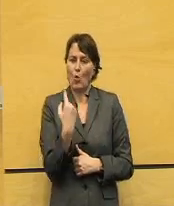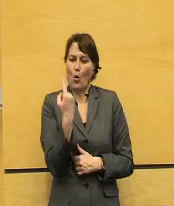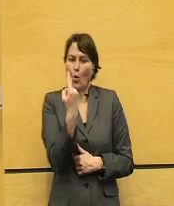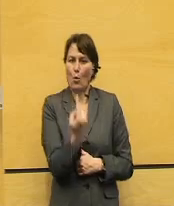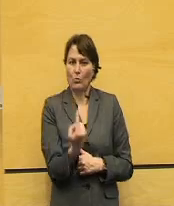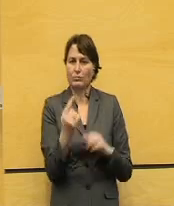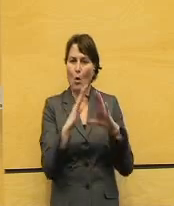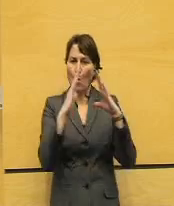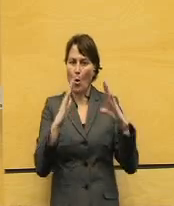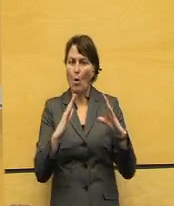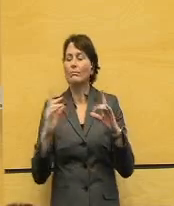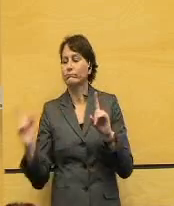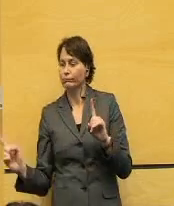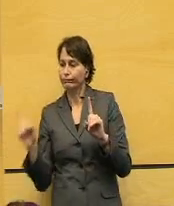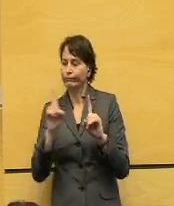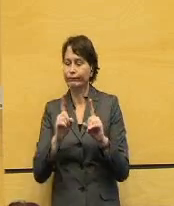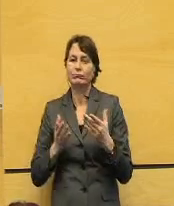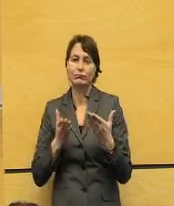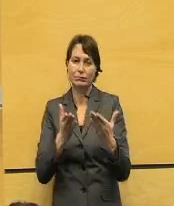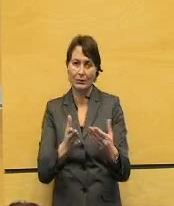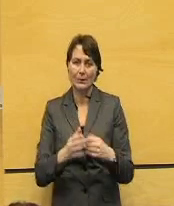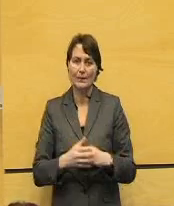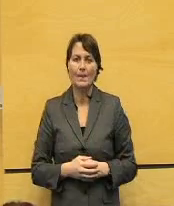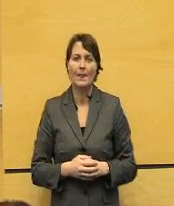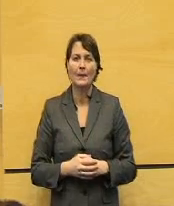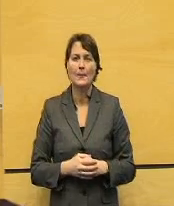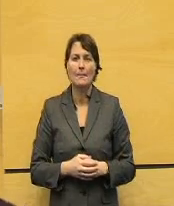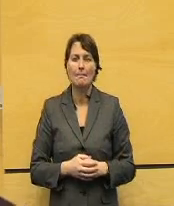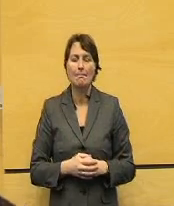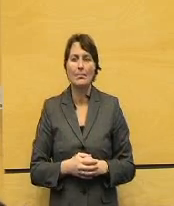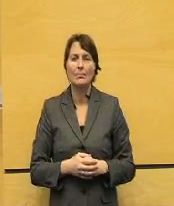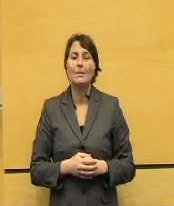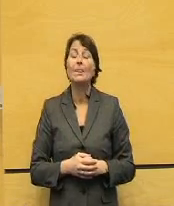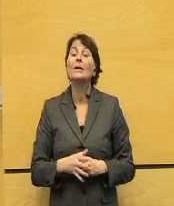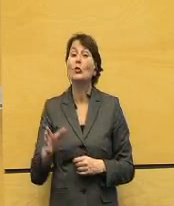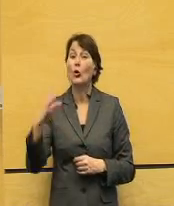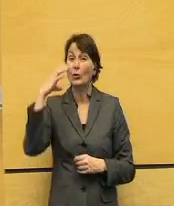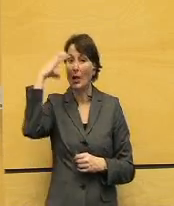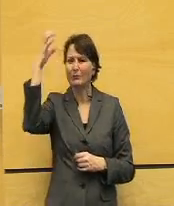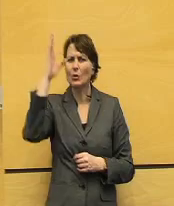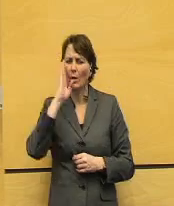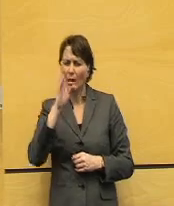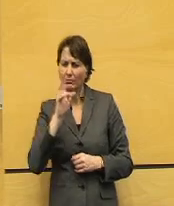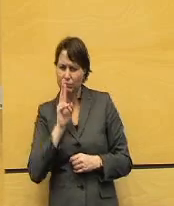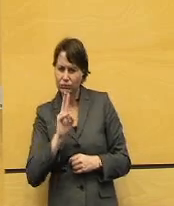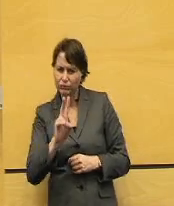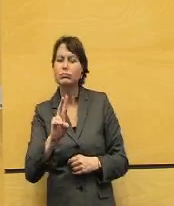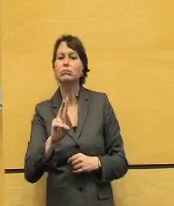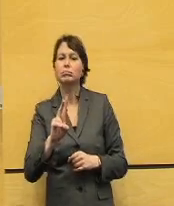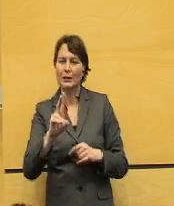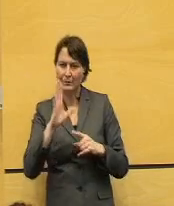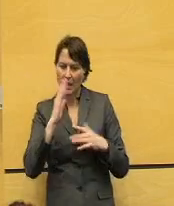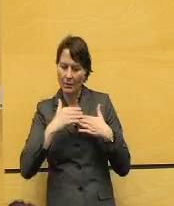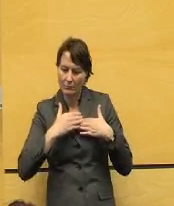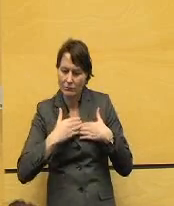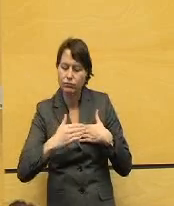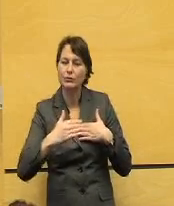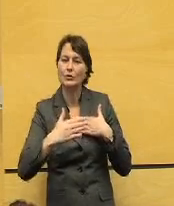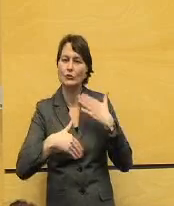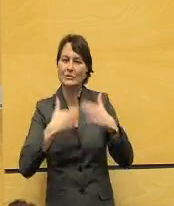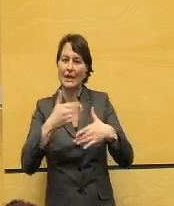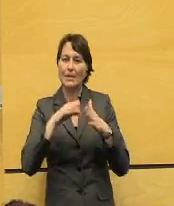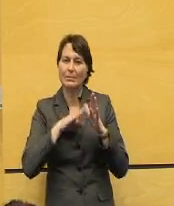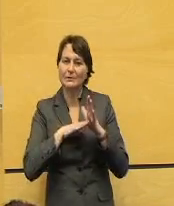to promote inclusive and sustainable development, the government is also in the process of setting up